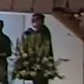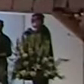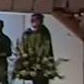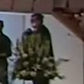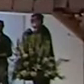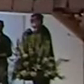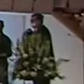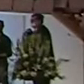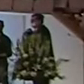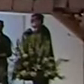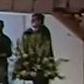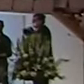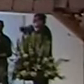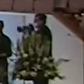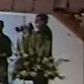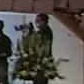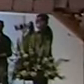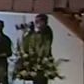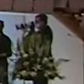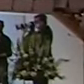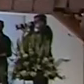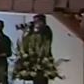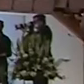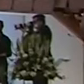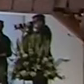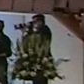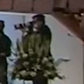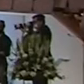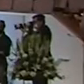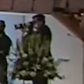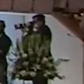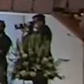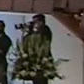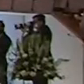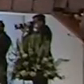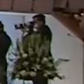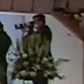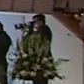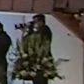peace you give me